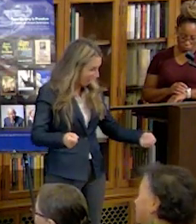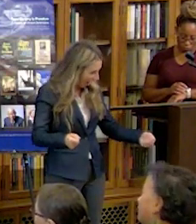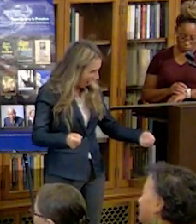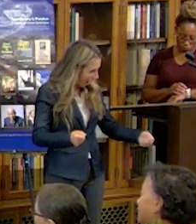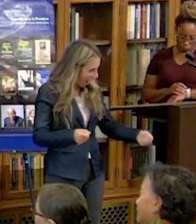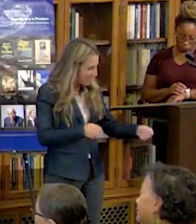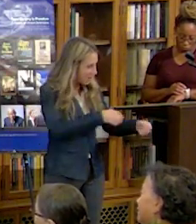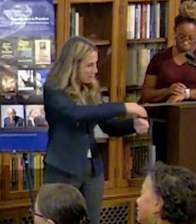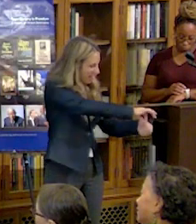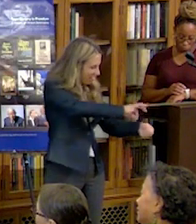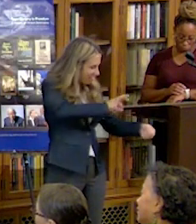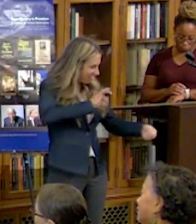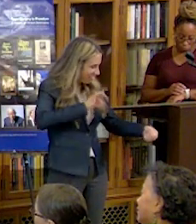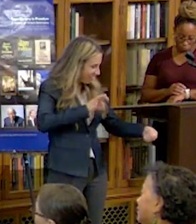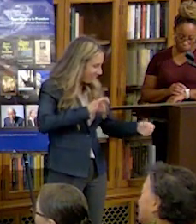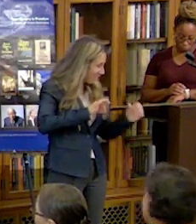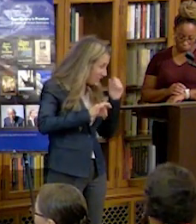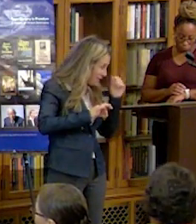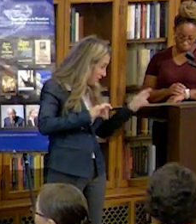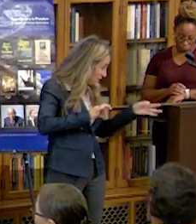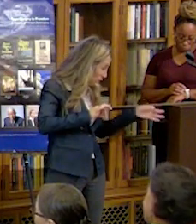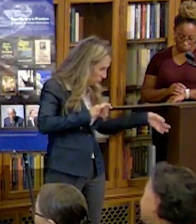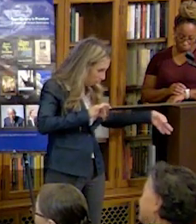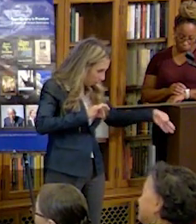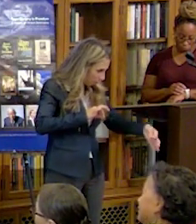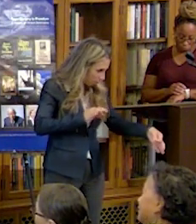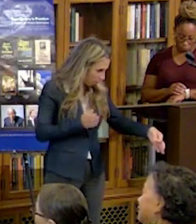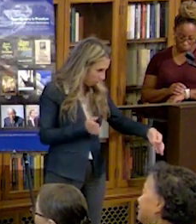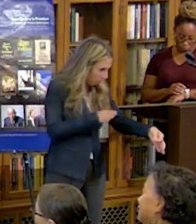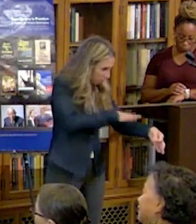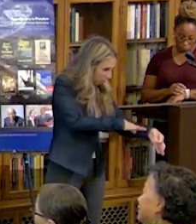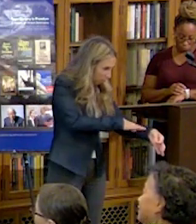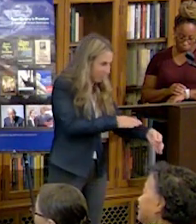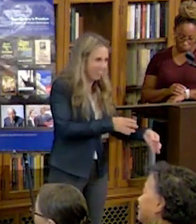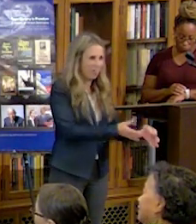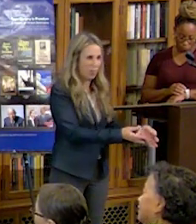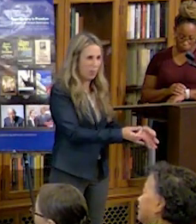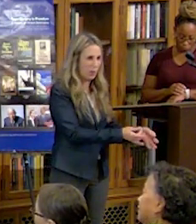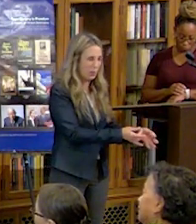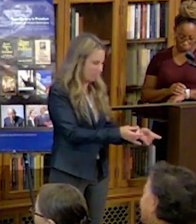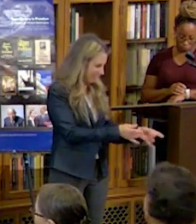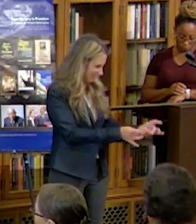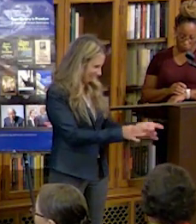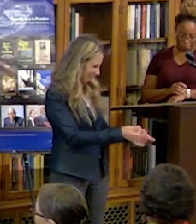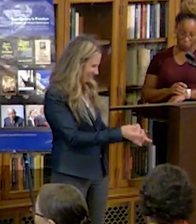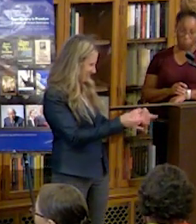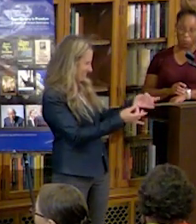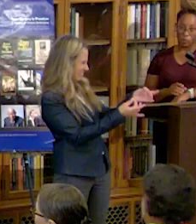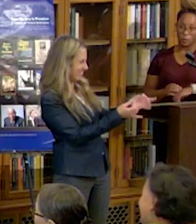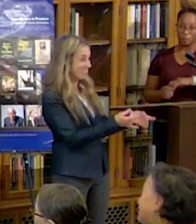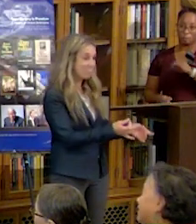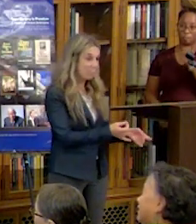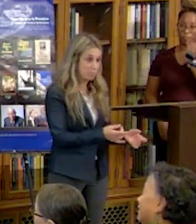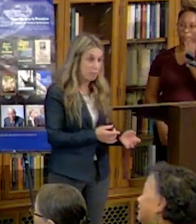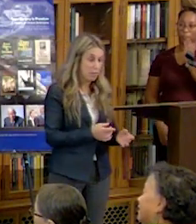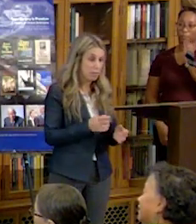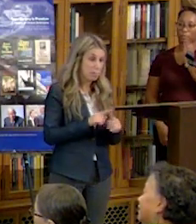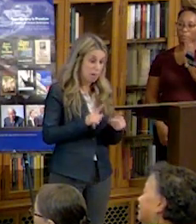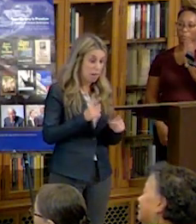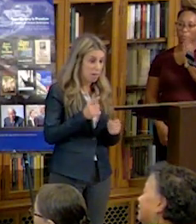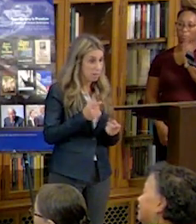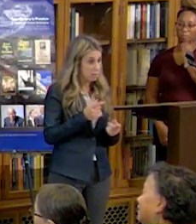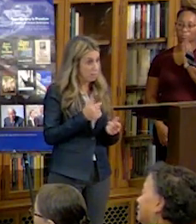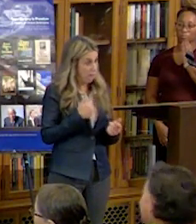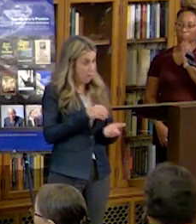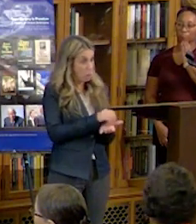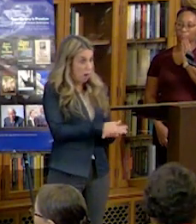know they would put them in those picture albums and now we know all the glue was eating through the pictures but um there was a record you